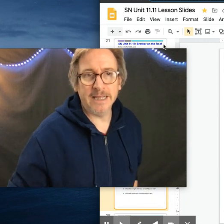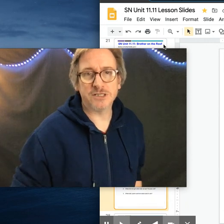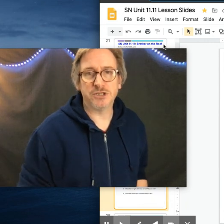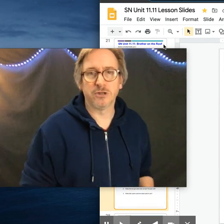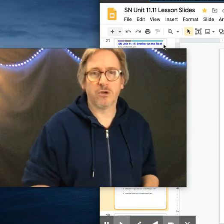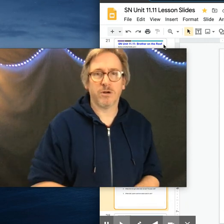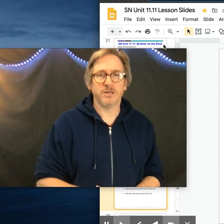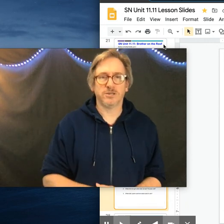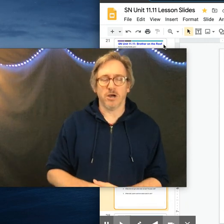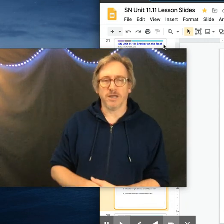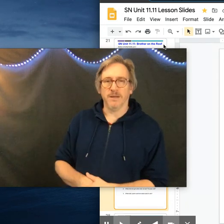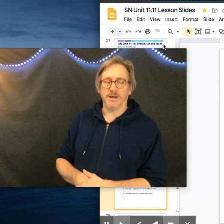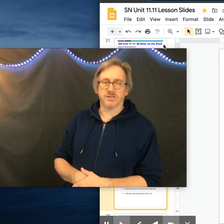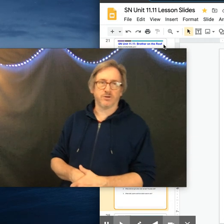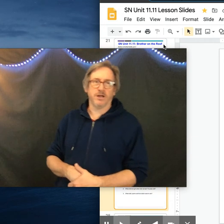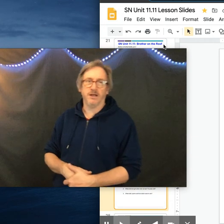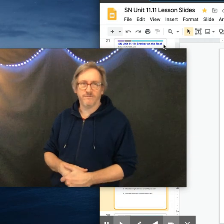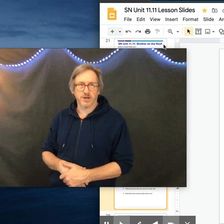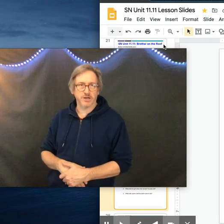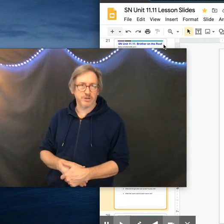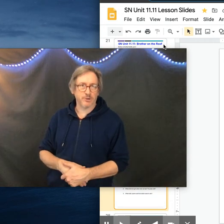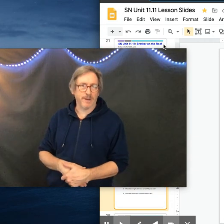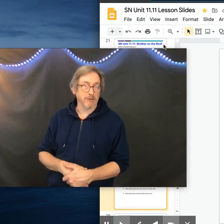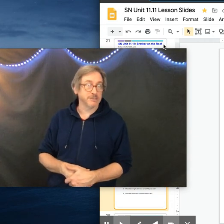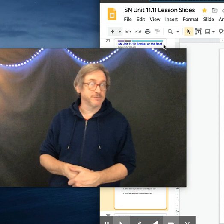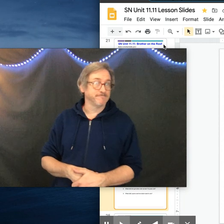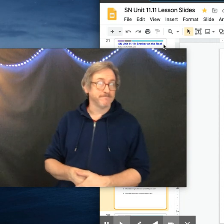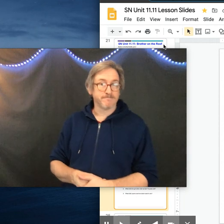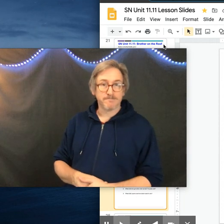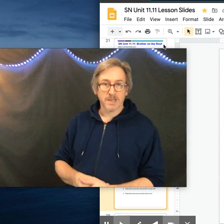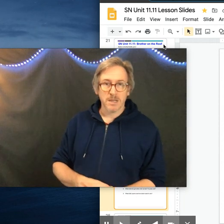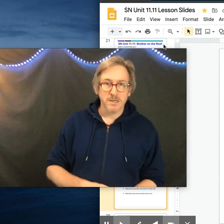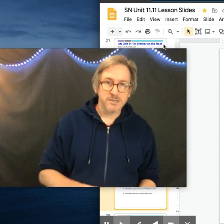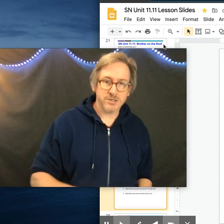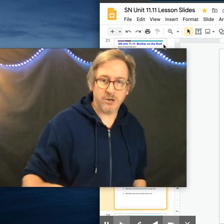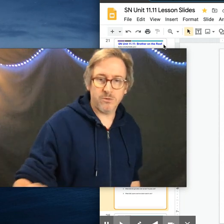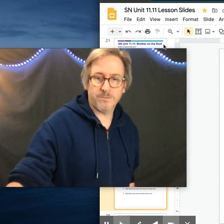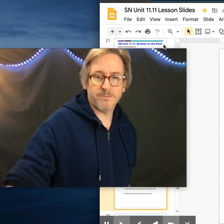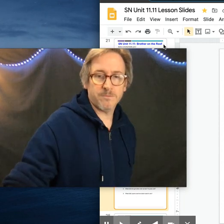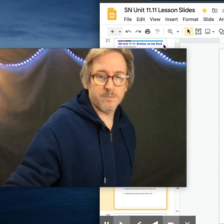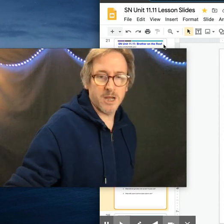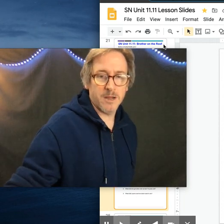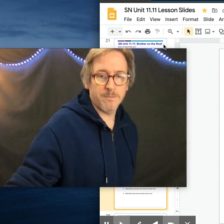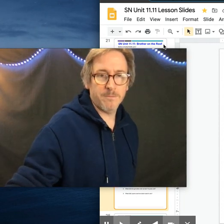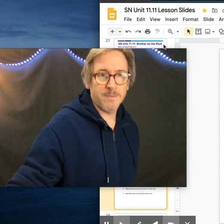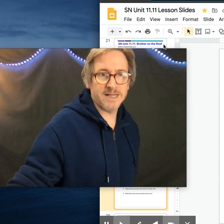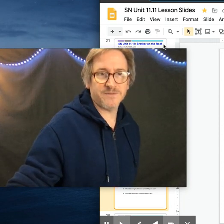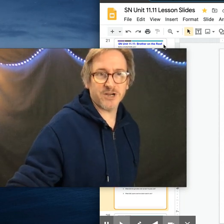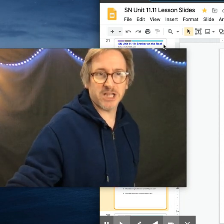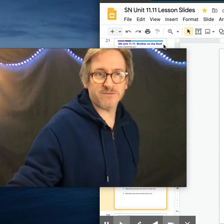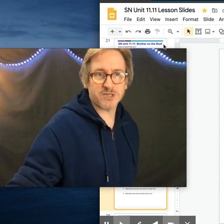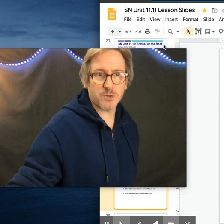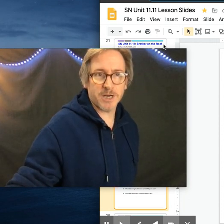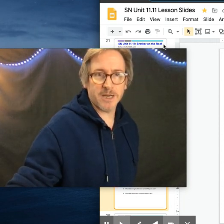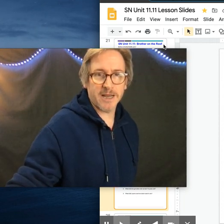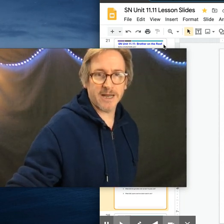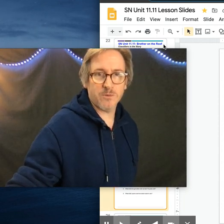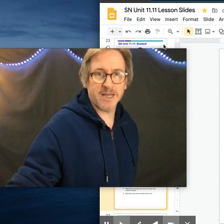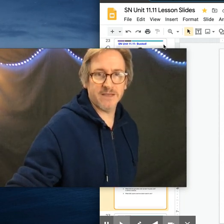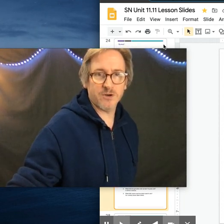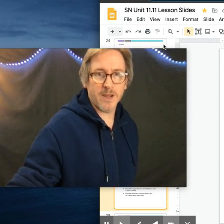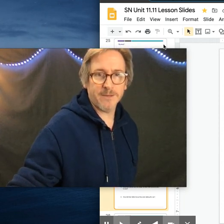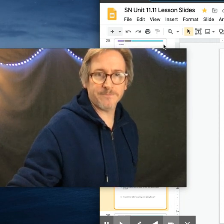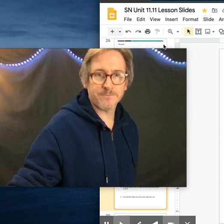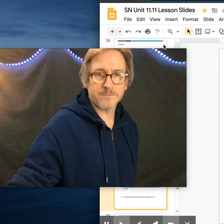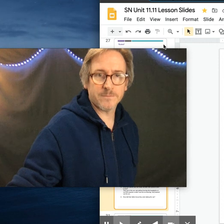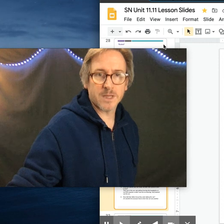And it's Lauren talking about a story of trying to trick her parents. So that's a very clever story, and I don't want to